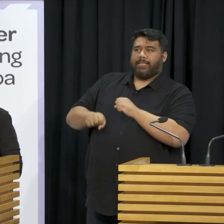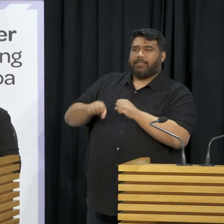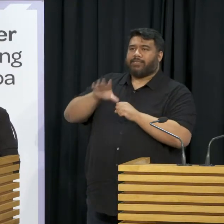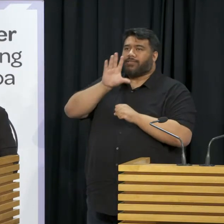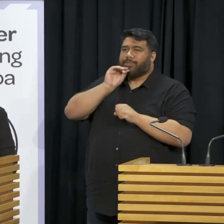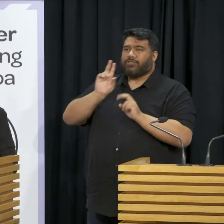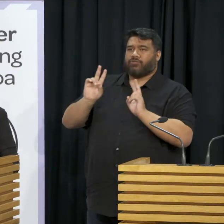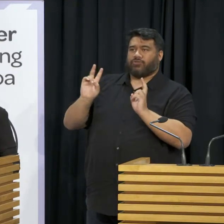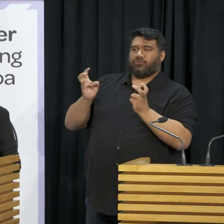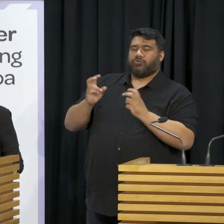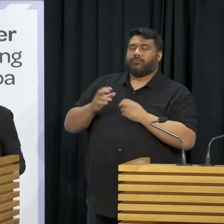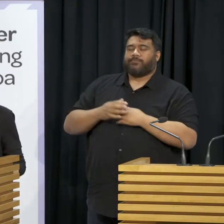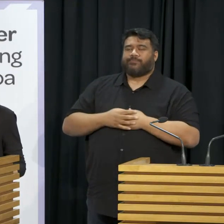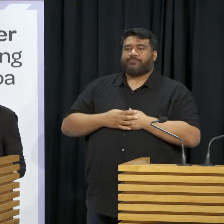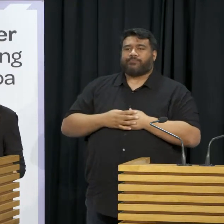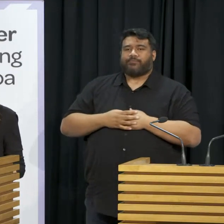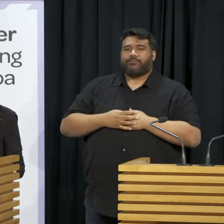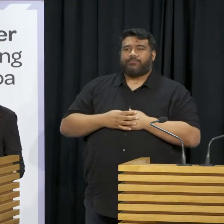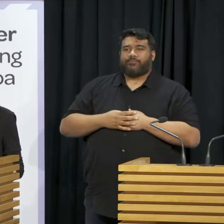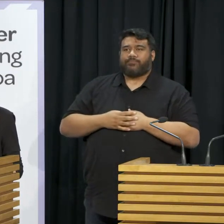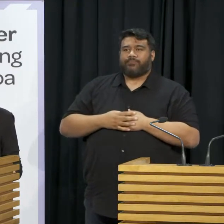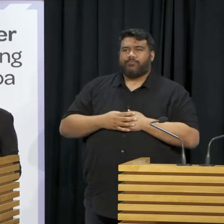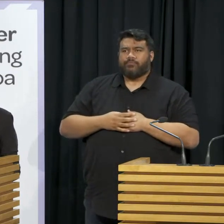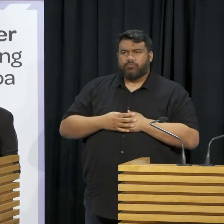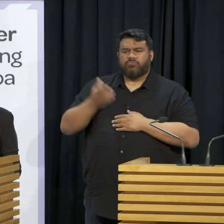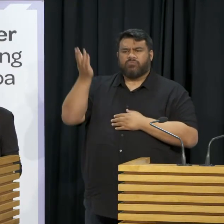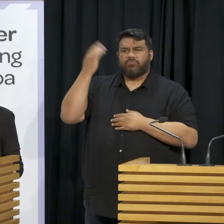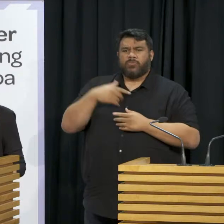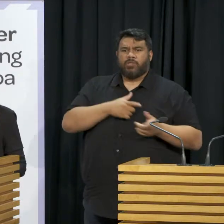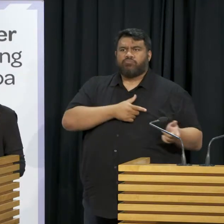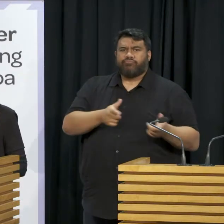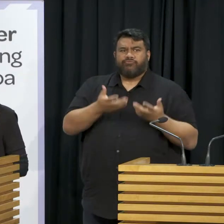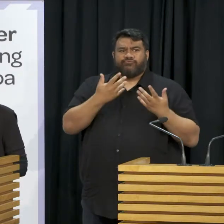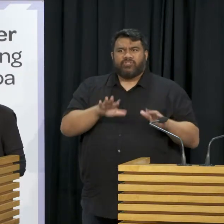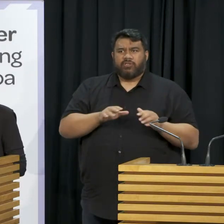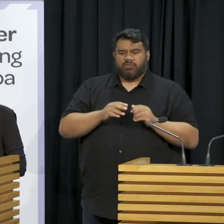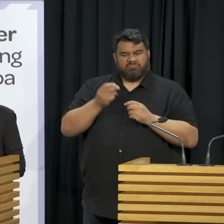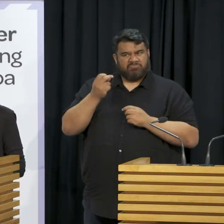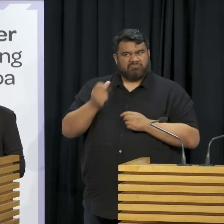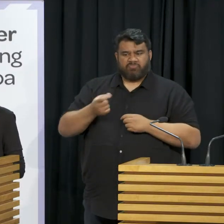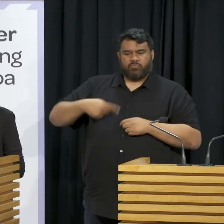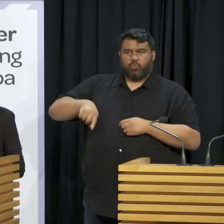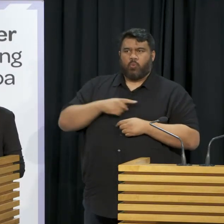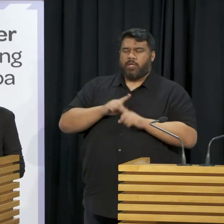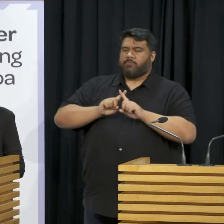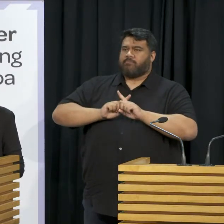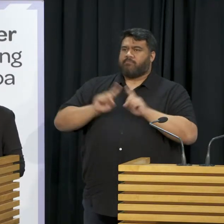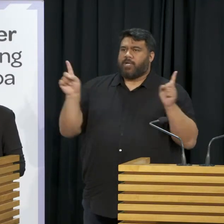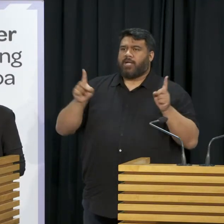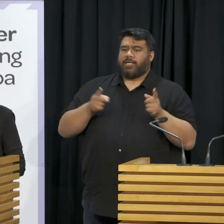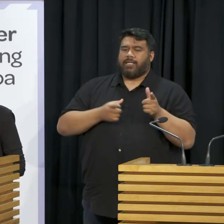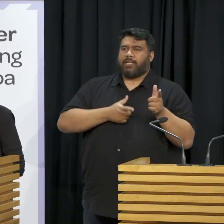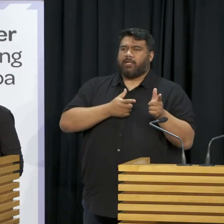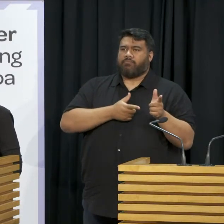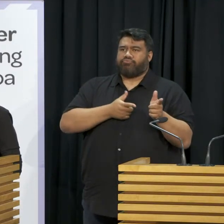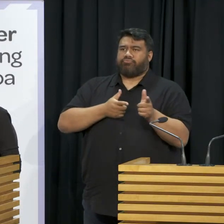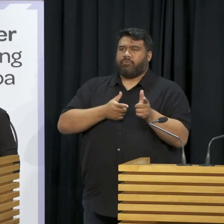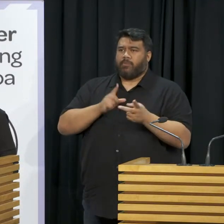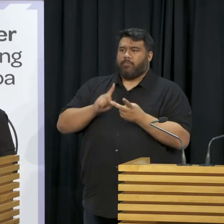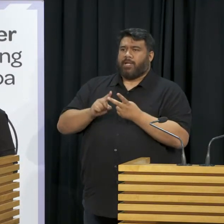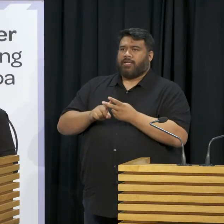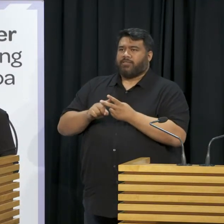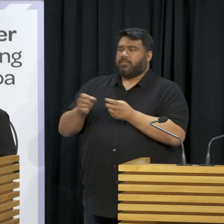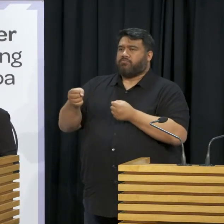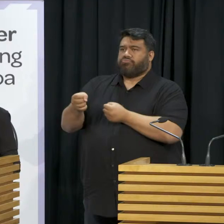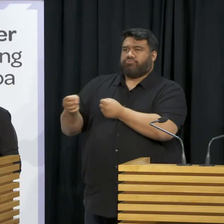March 15. Shortly after the attack, the government banned all types of semi-automatic weapons and assault rifles in New Zealand. There's also